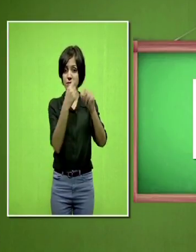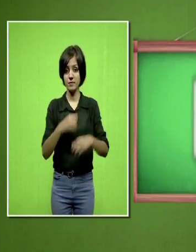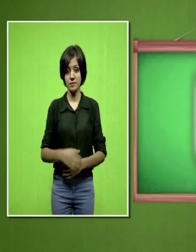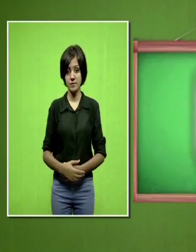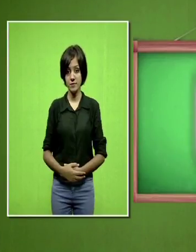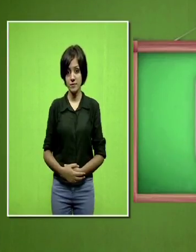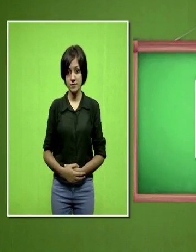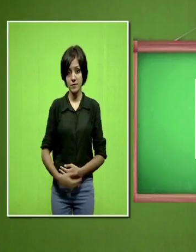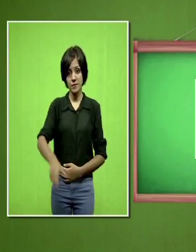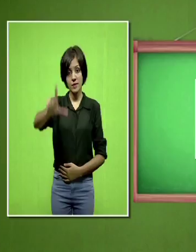L,